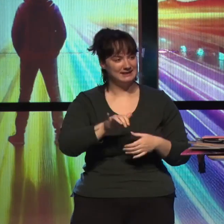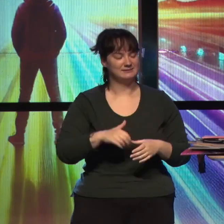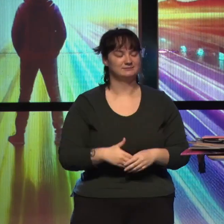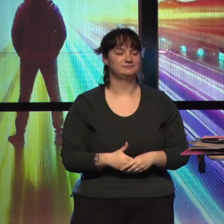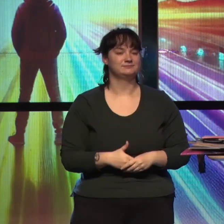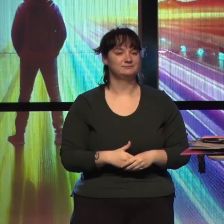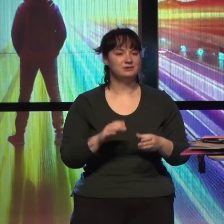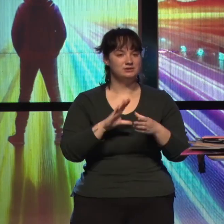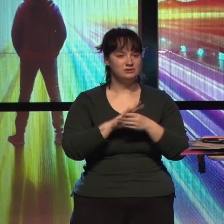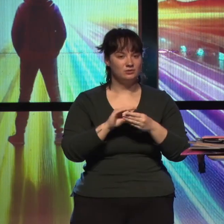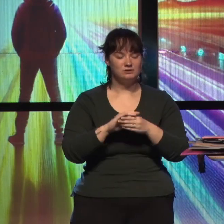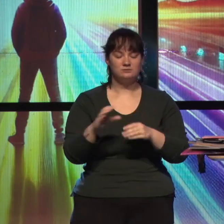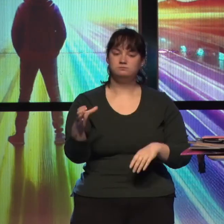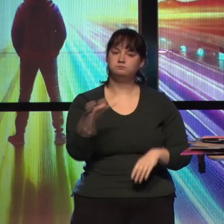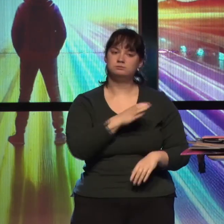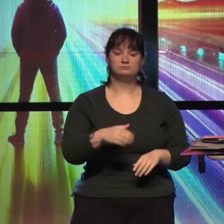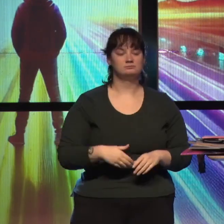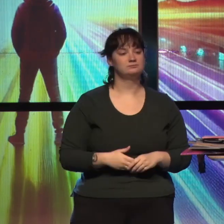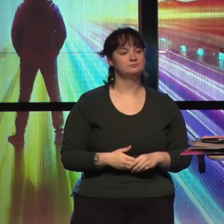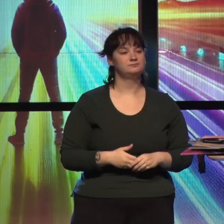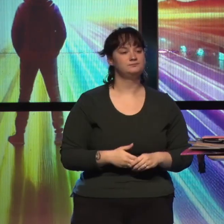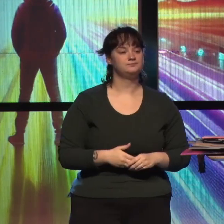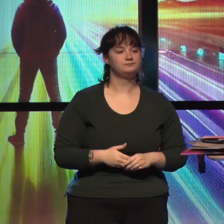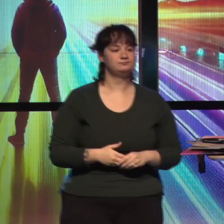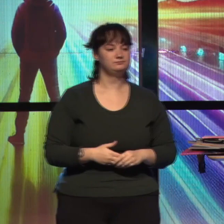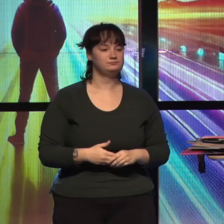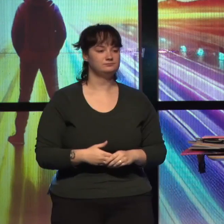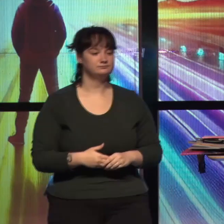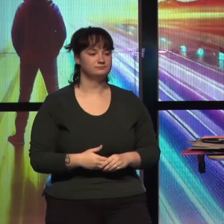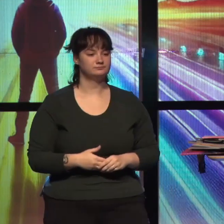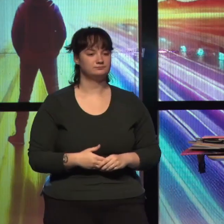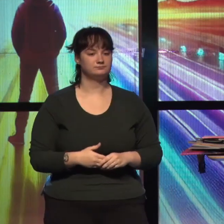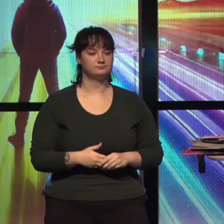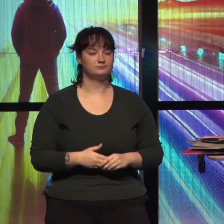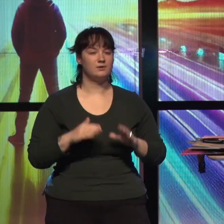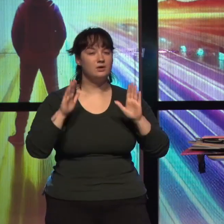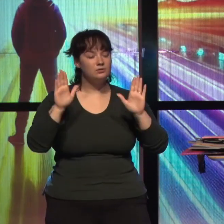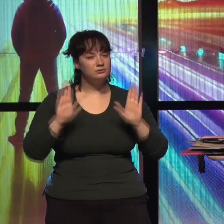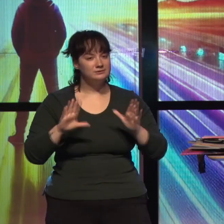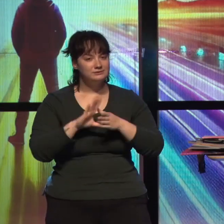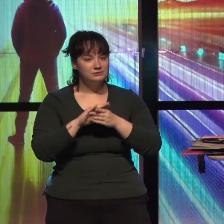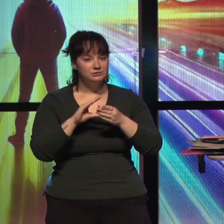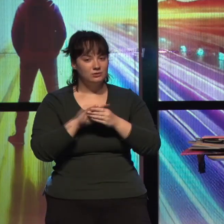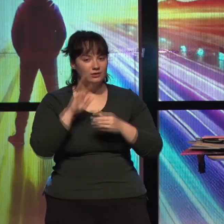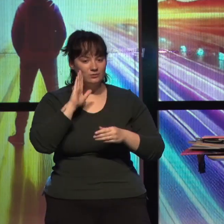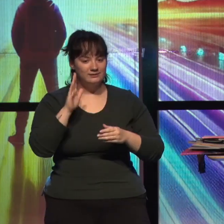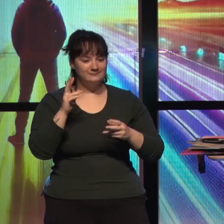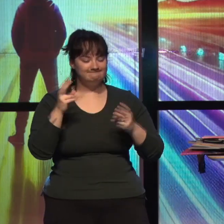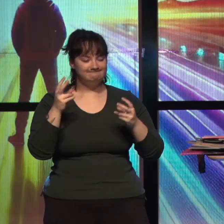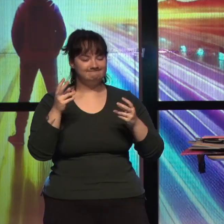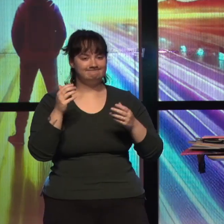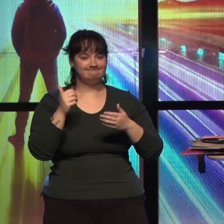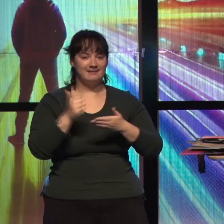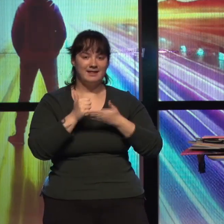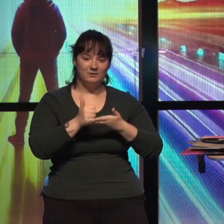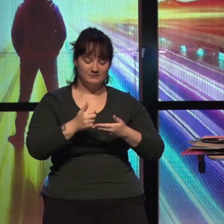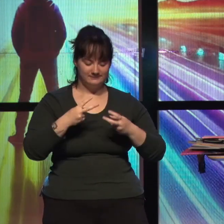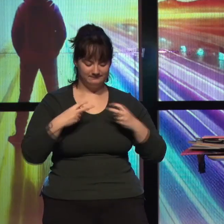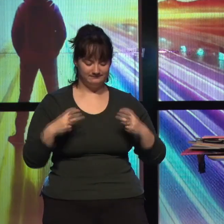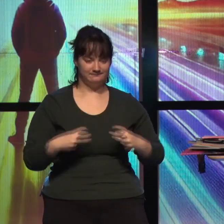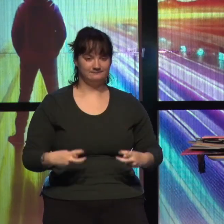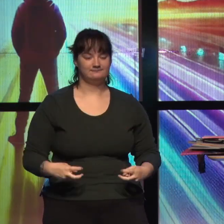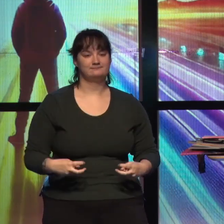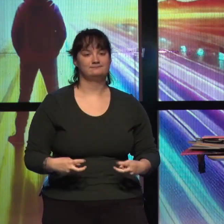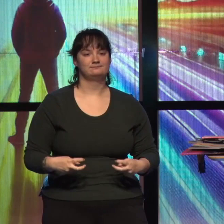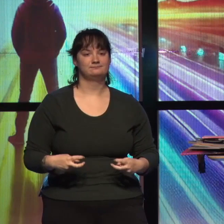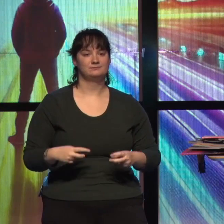narrative. Stories are powerful. A really great story will unveil and reveal our biases. Anybody in here biased about anything?